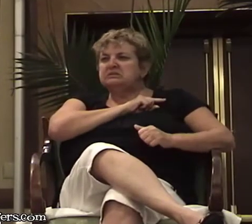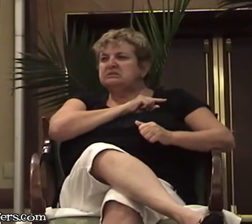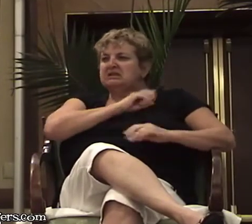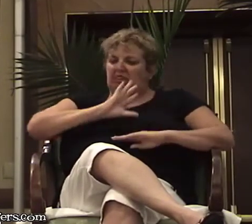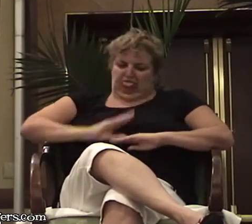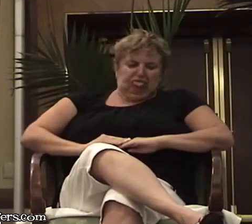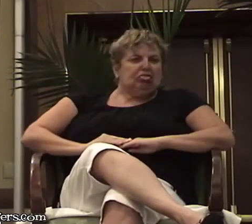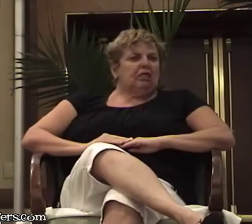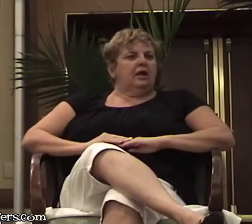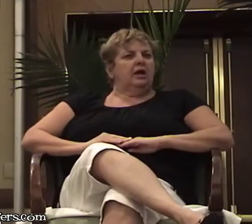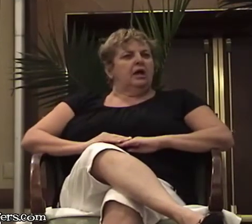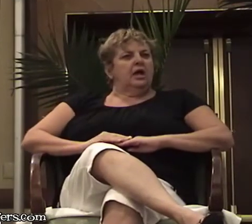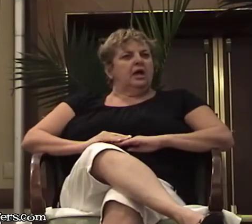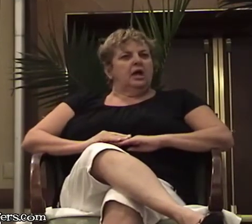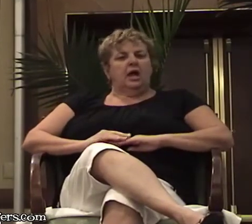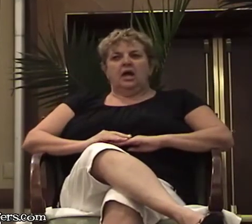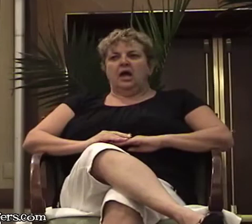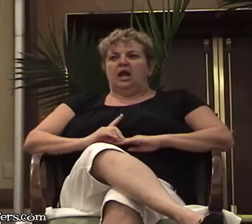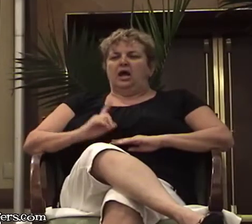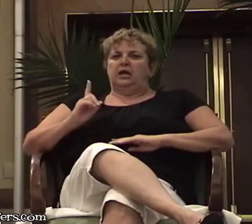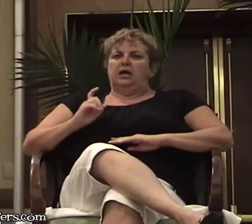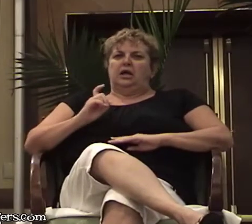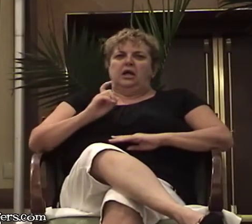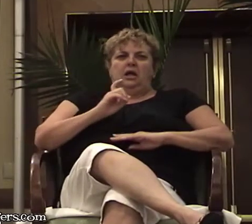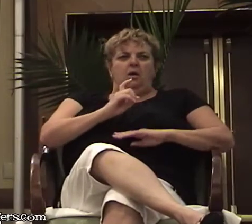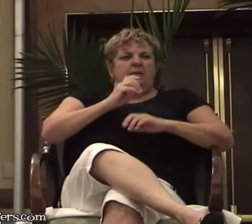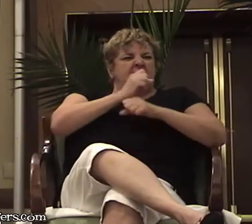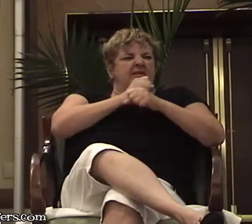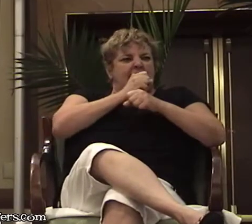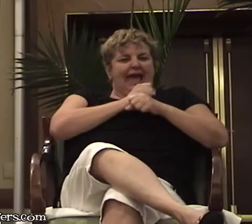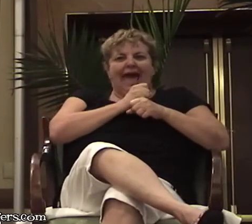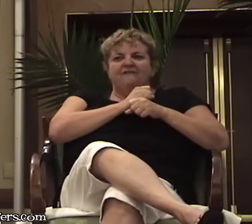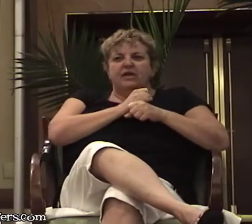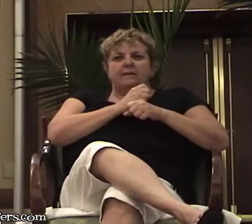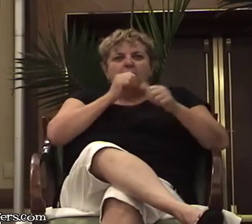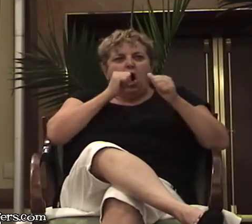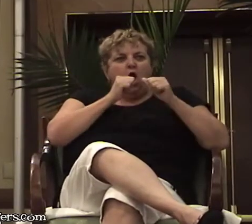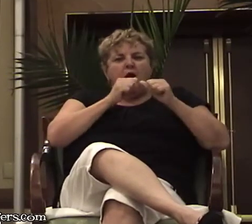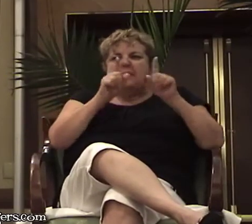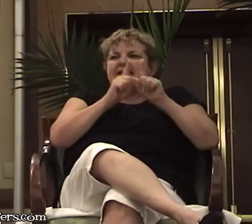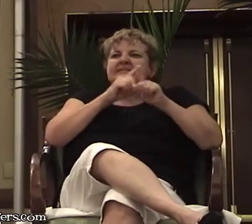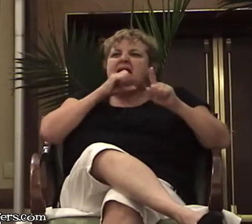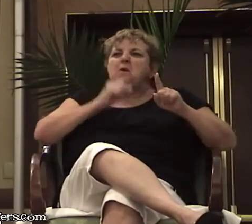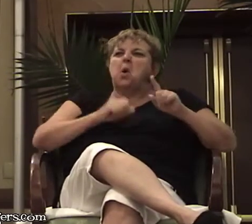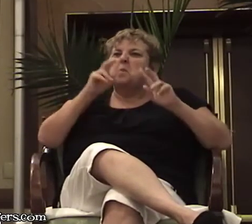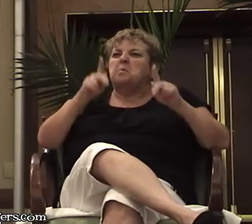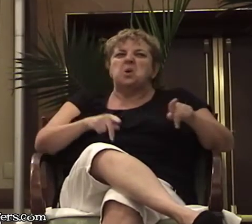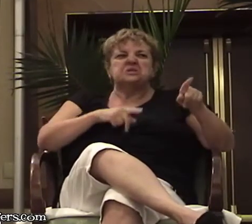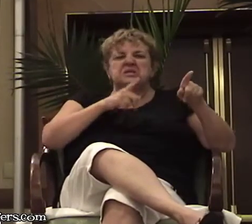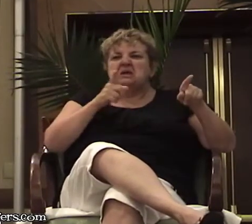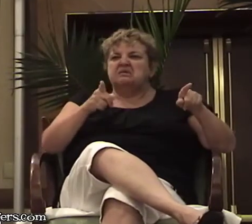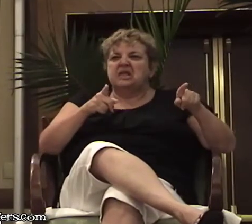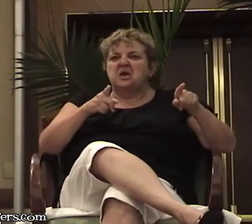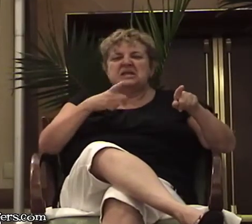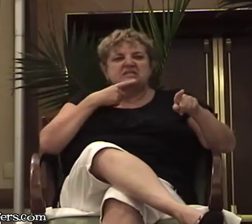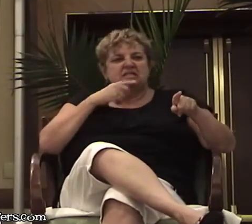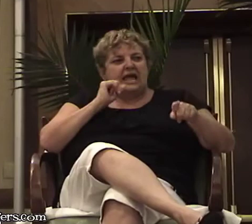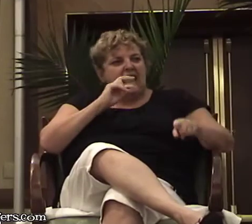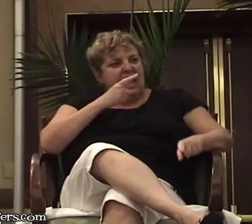And I went back to the coffee bar, and that same old timer was there, and he looked at me and he said, Angie, you're going to die. And I said, I know, and I need you to help